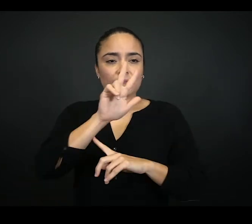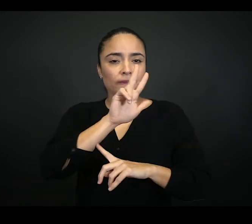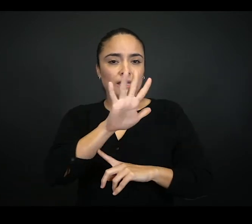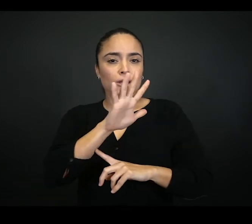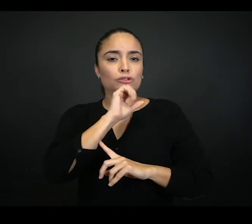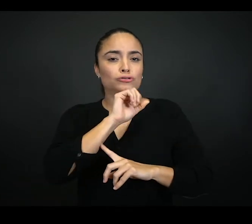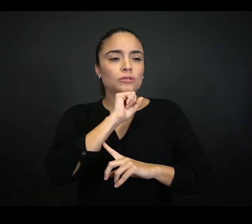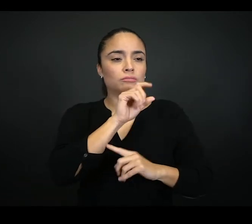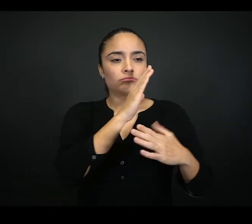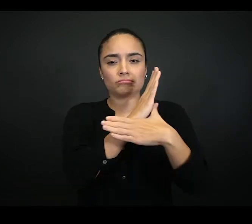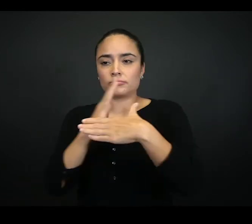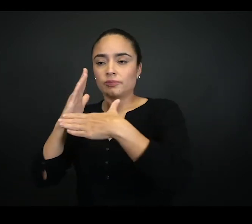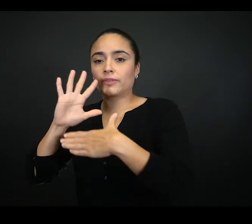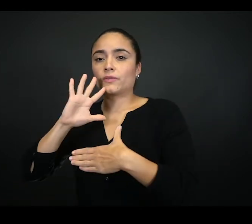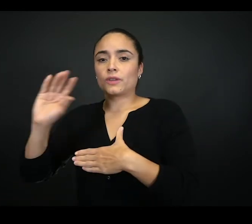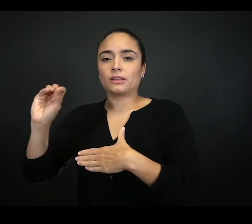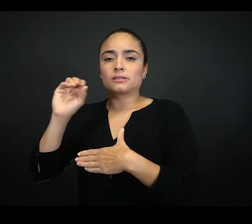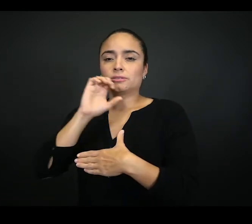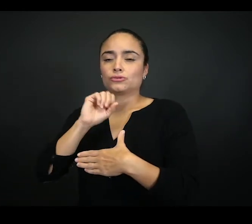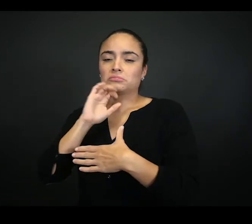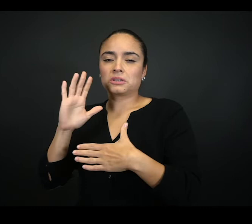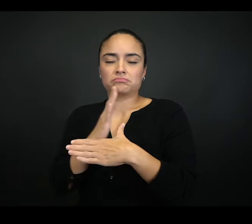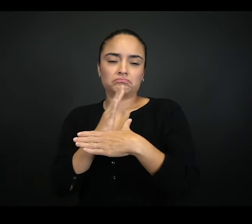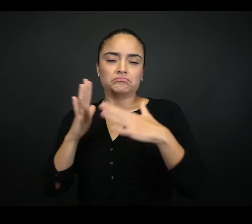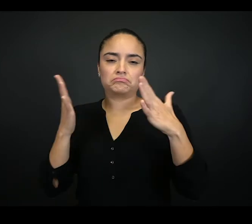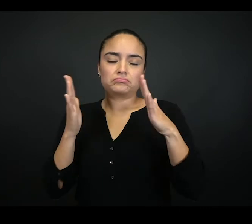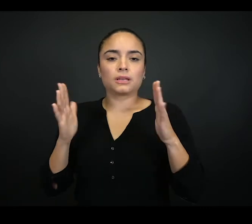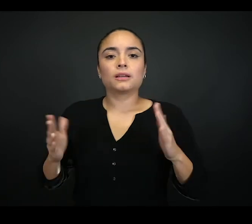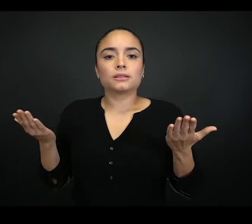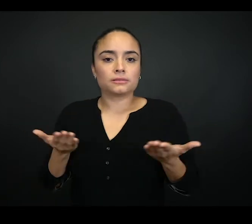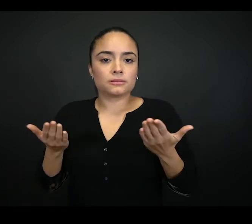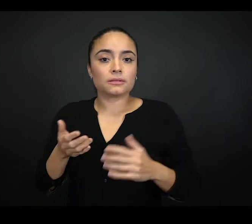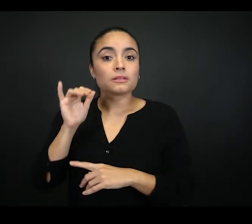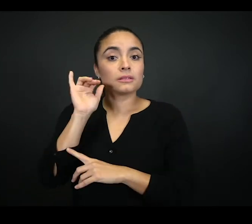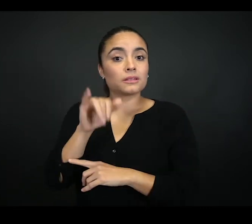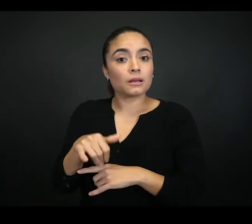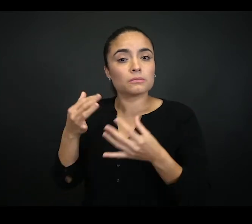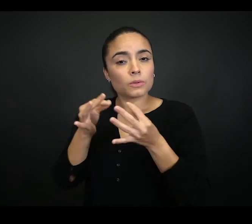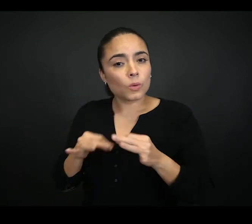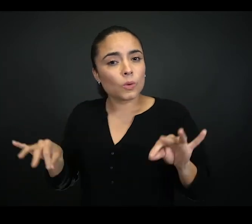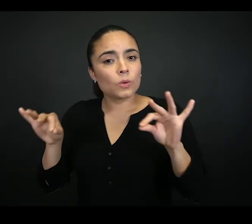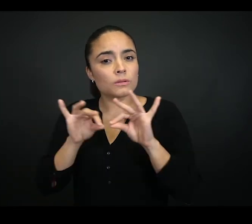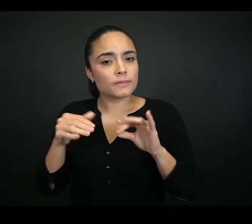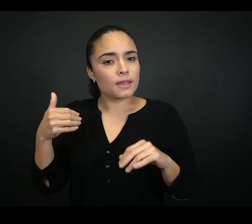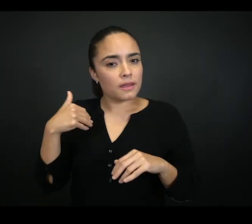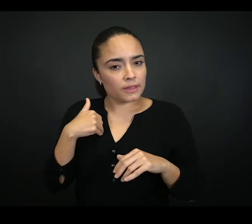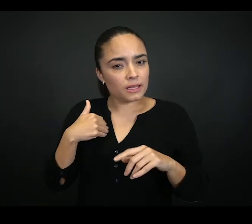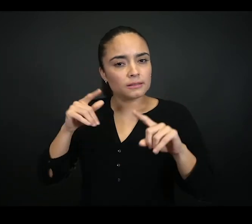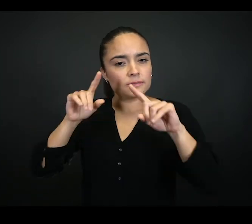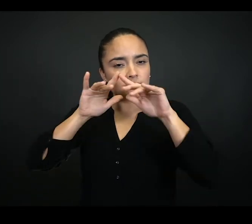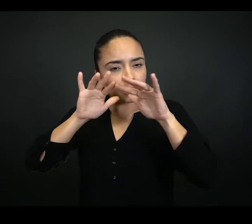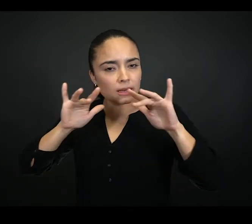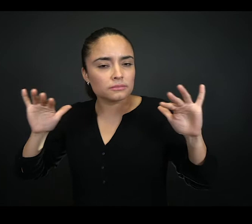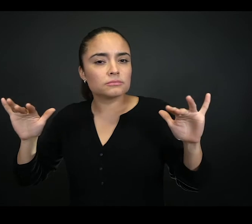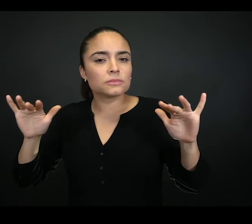younger. We see a kind of 35 to 50 age range male population. This is why